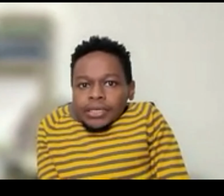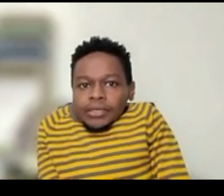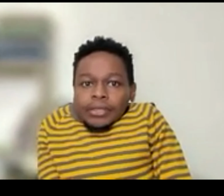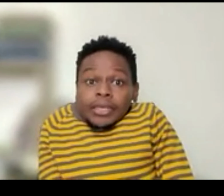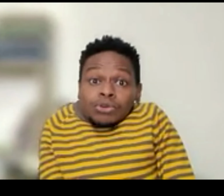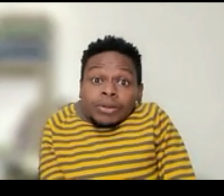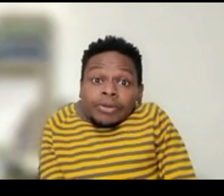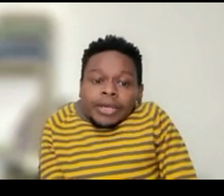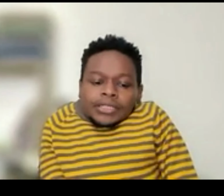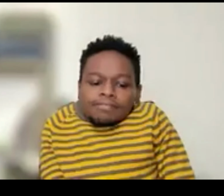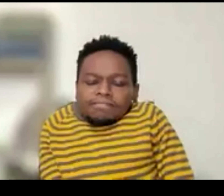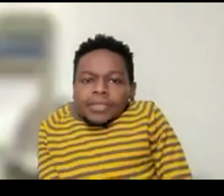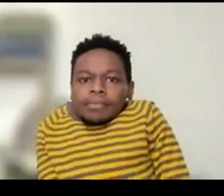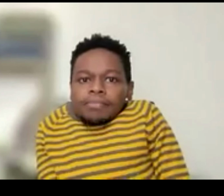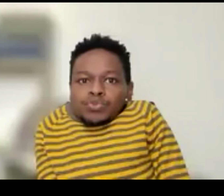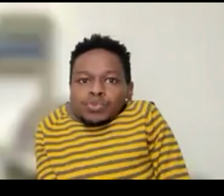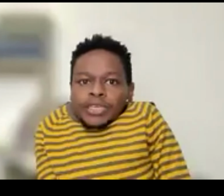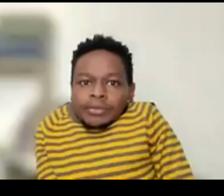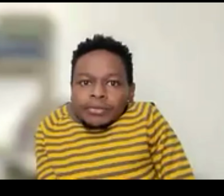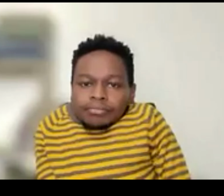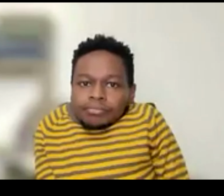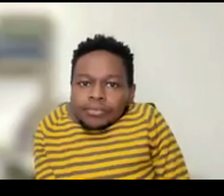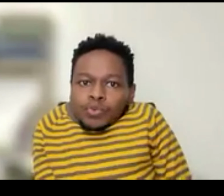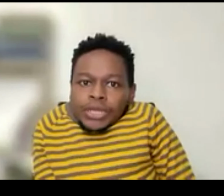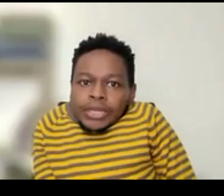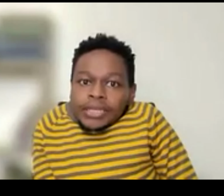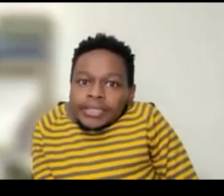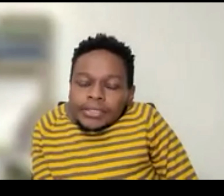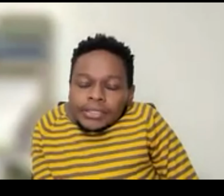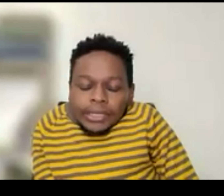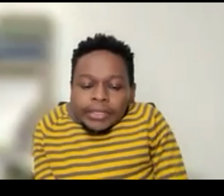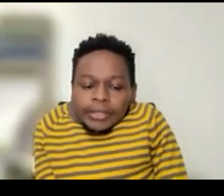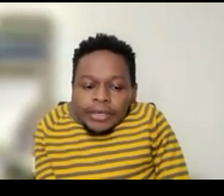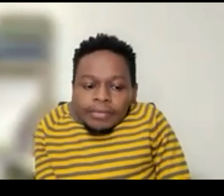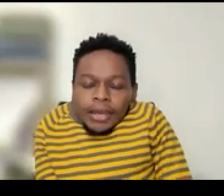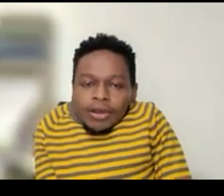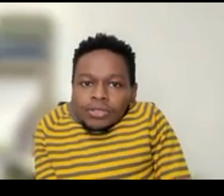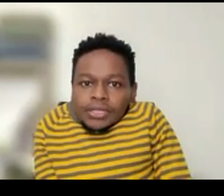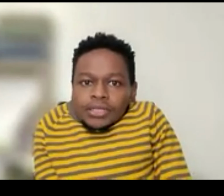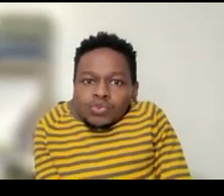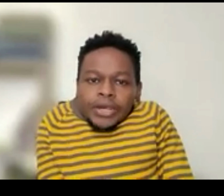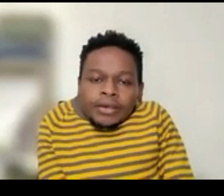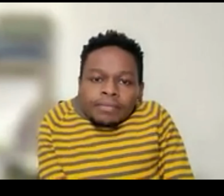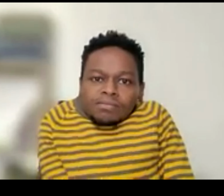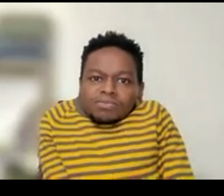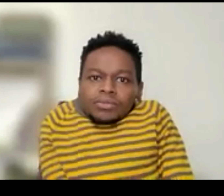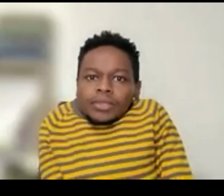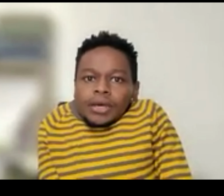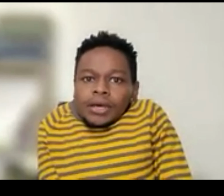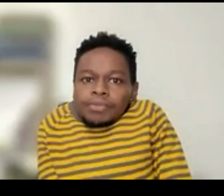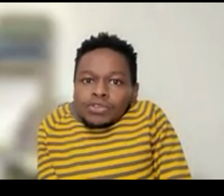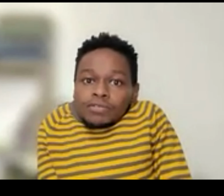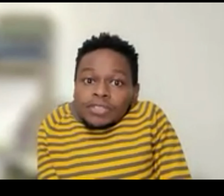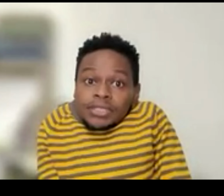and their human rights. But we exist in a continent where, because of systemic